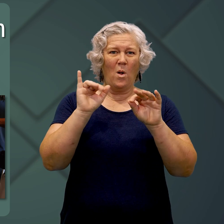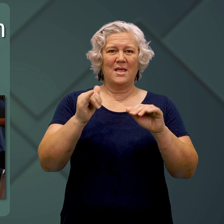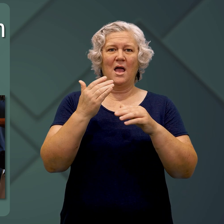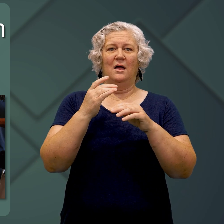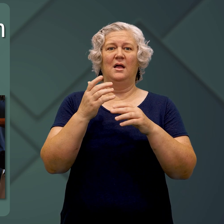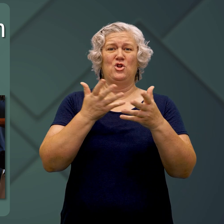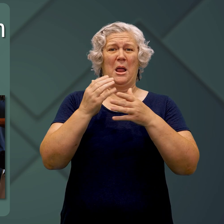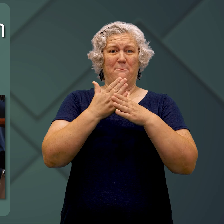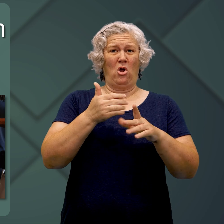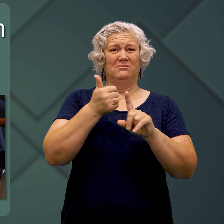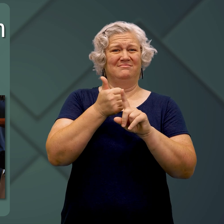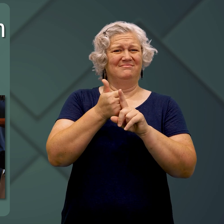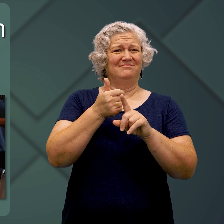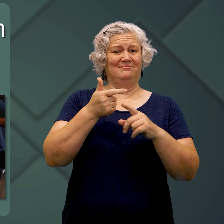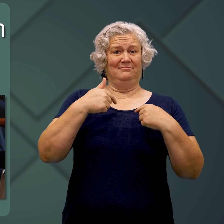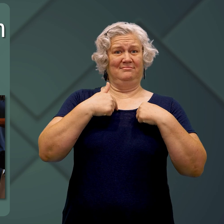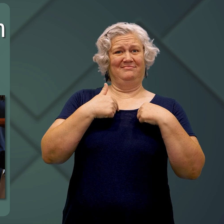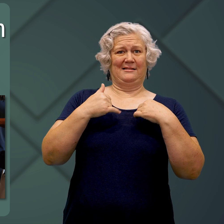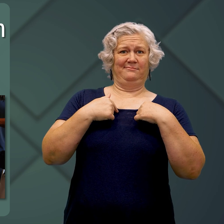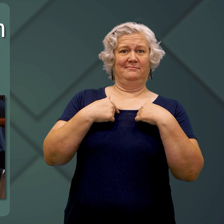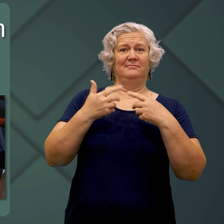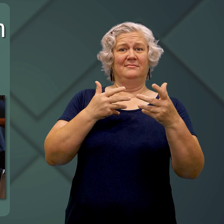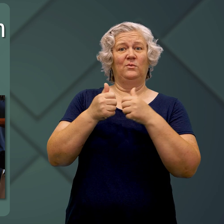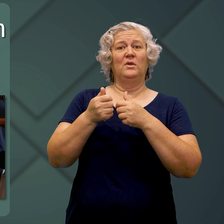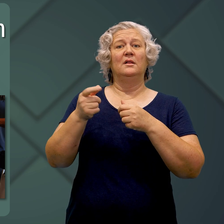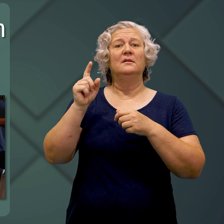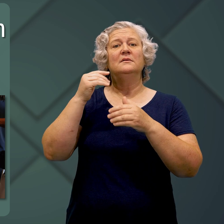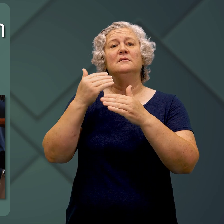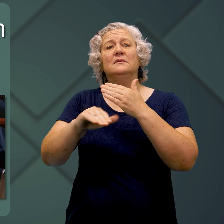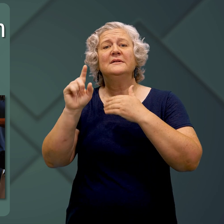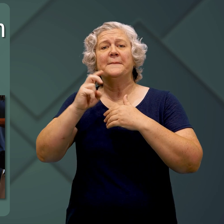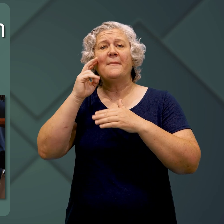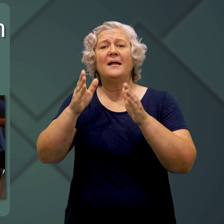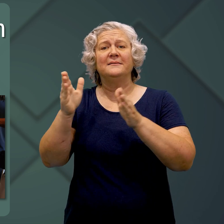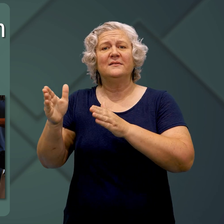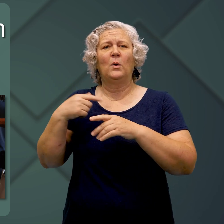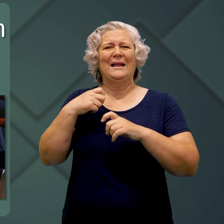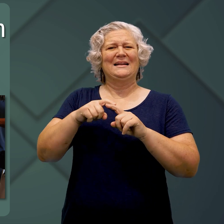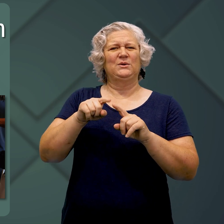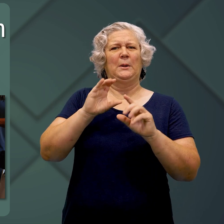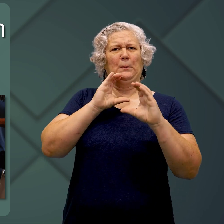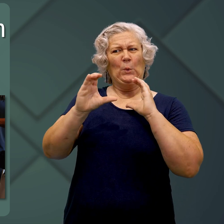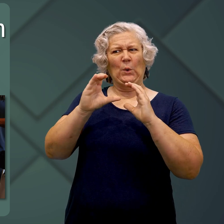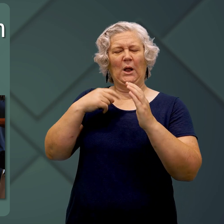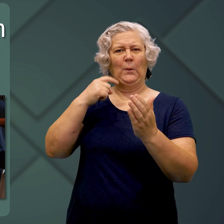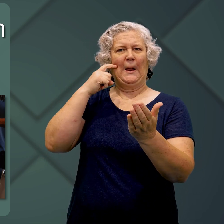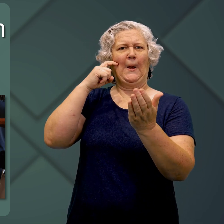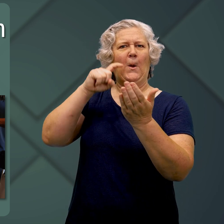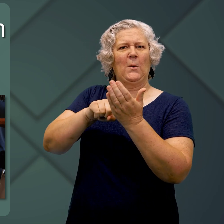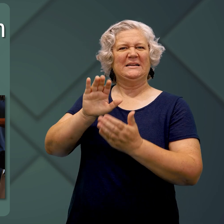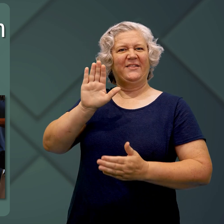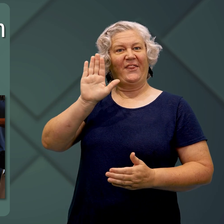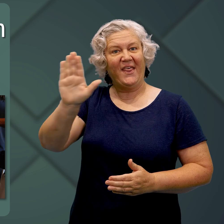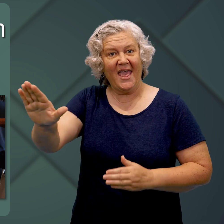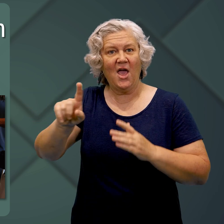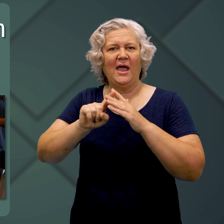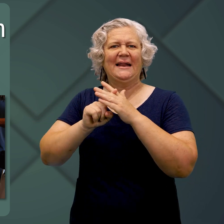As the interaction partner with any other human, especially congenitally deafblind individuals, we need to communicate that we notice